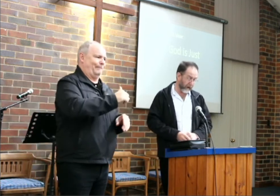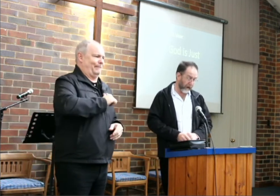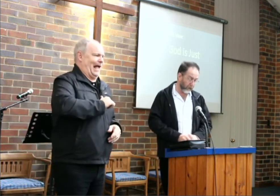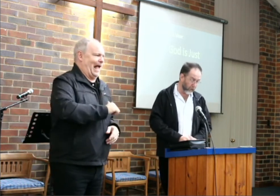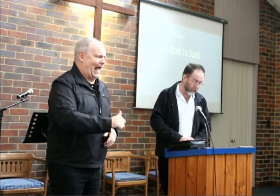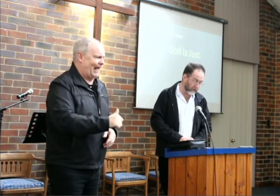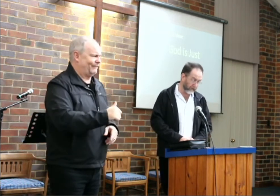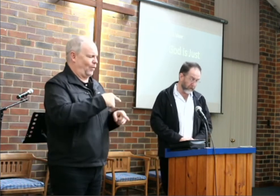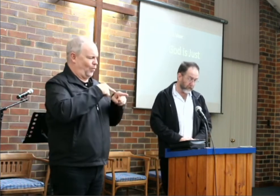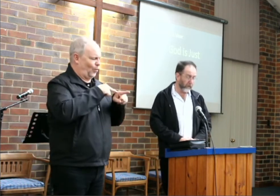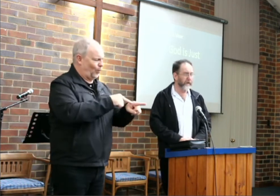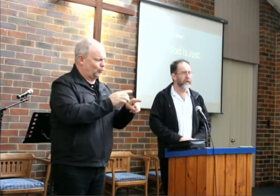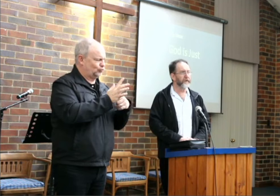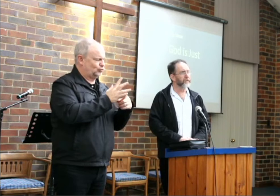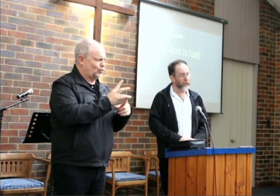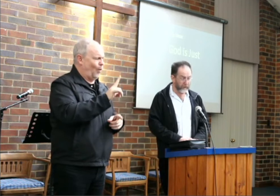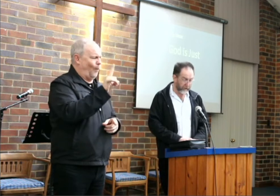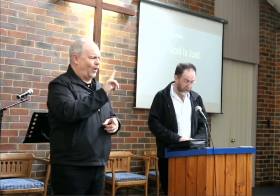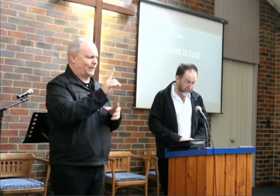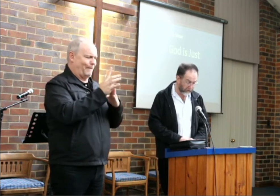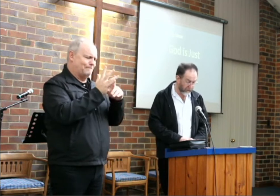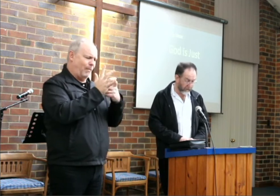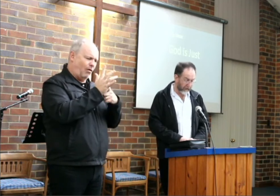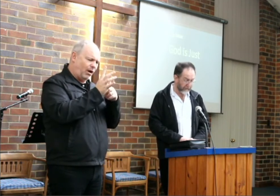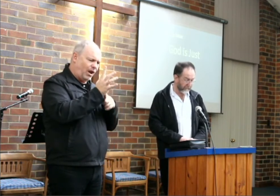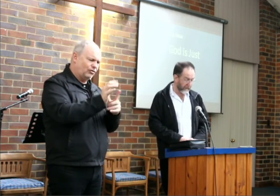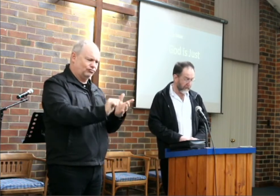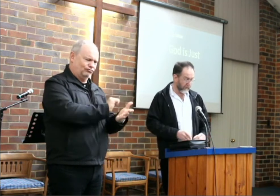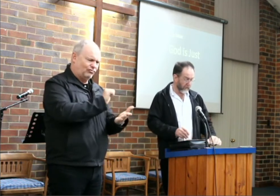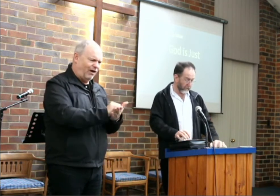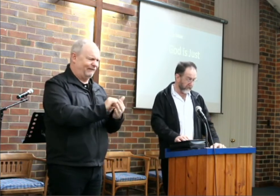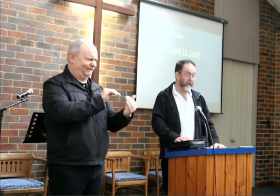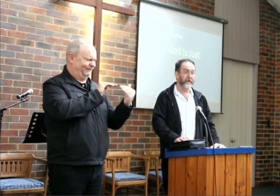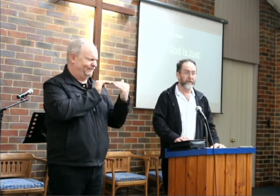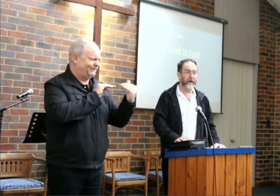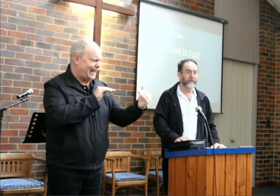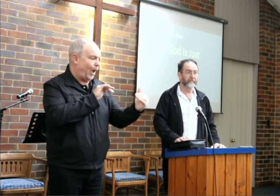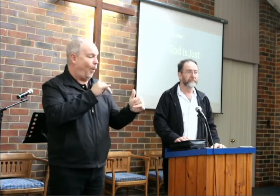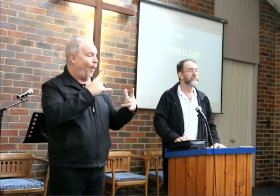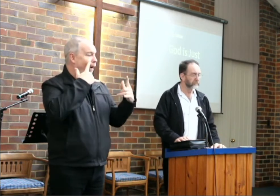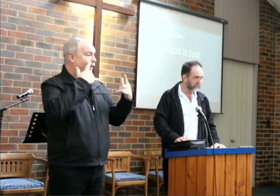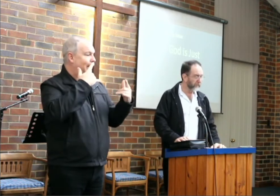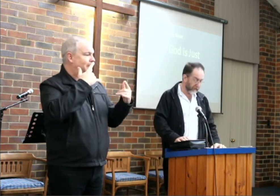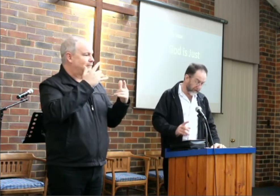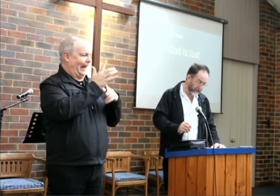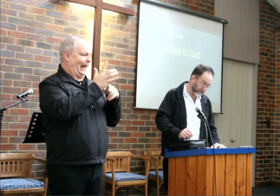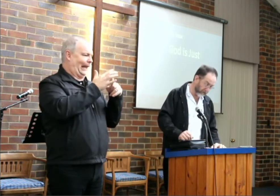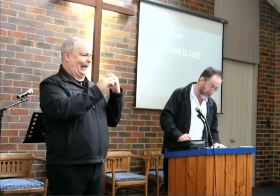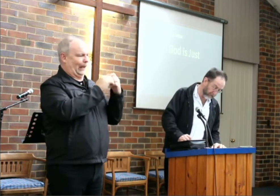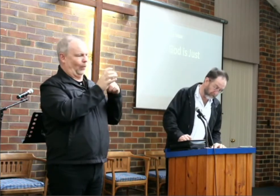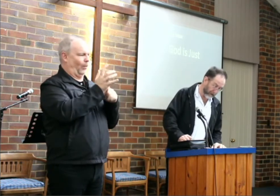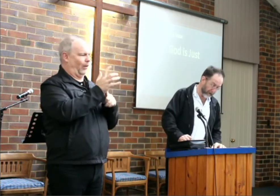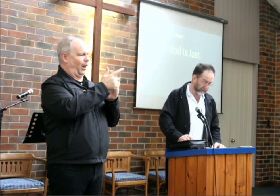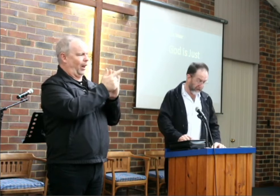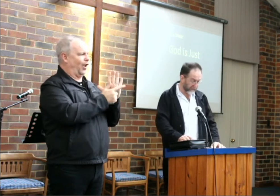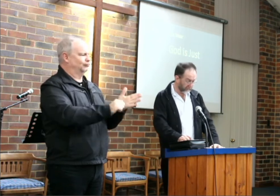behaving according to what is morally right and fair or legally correct? I think that's the word